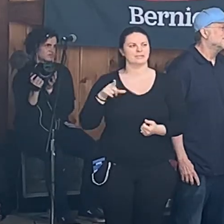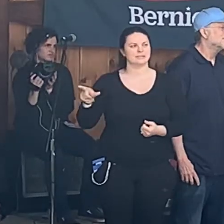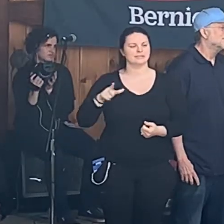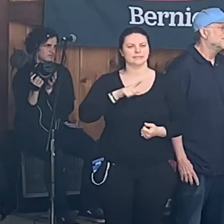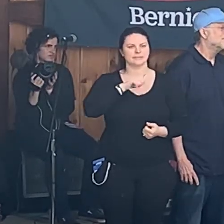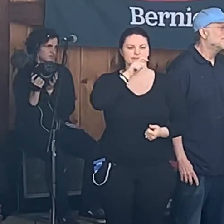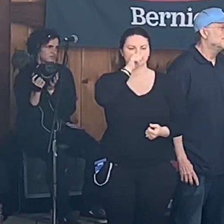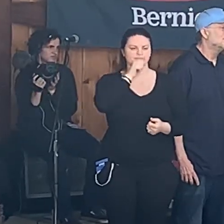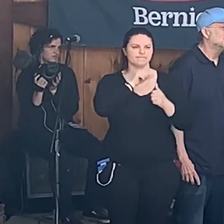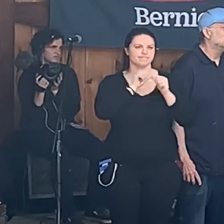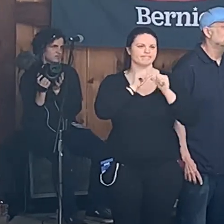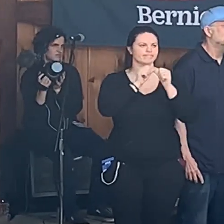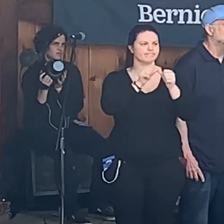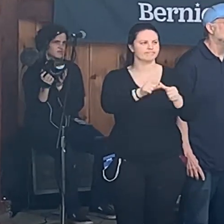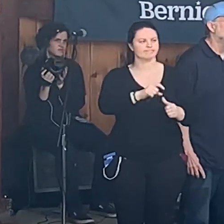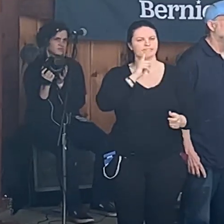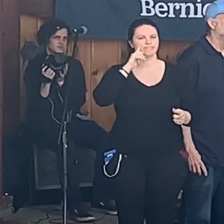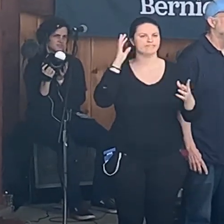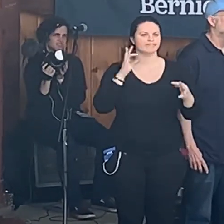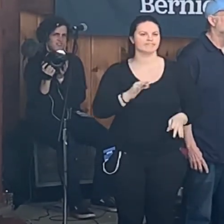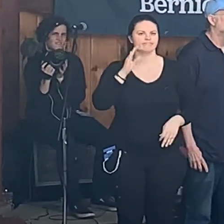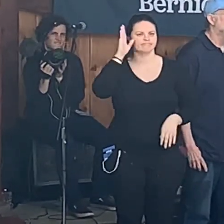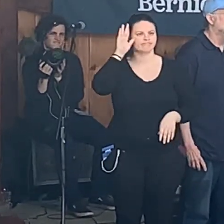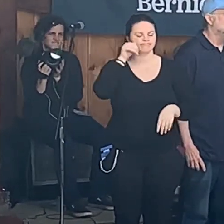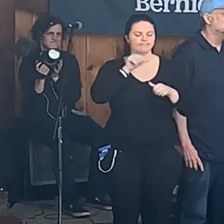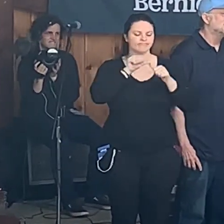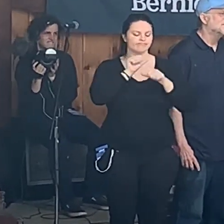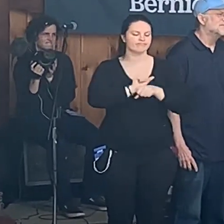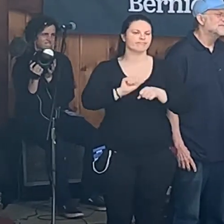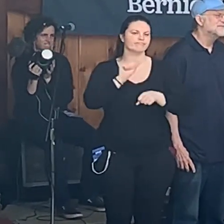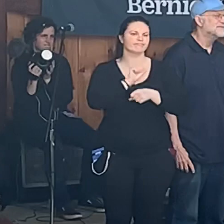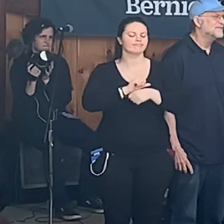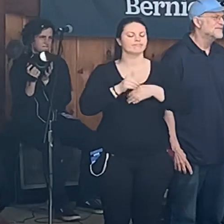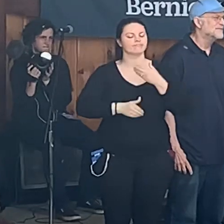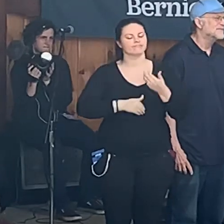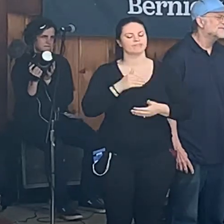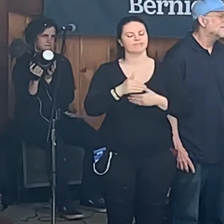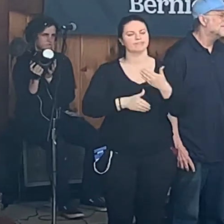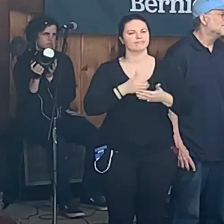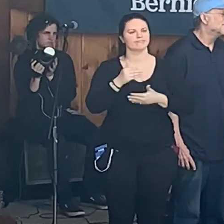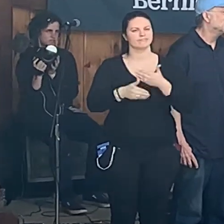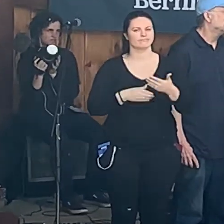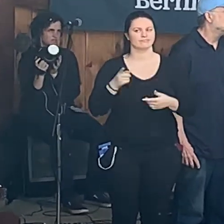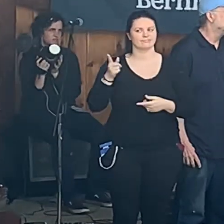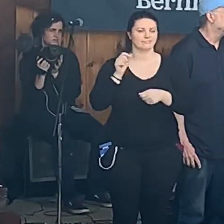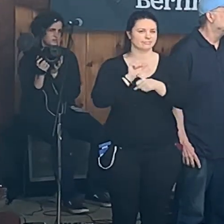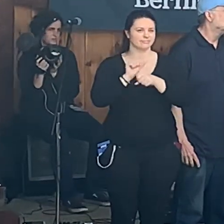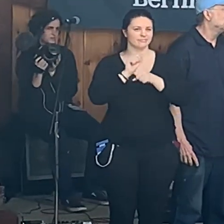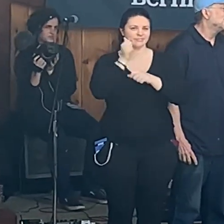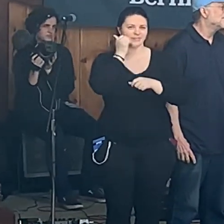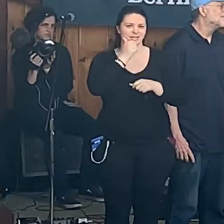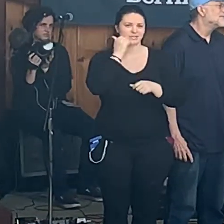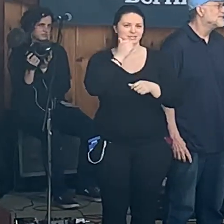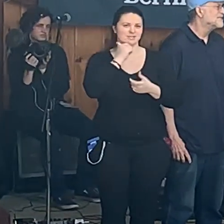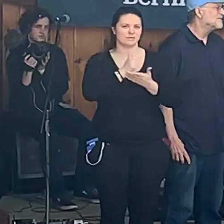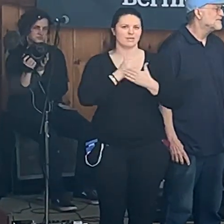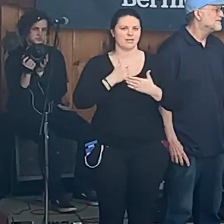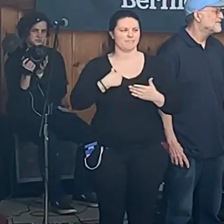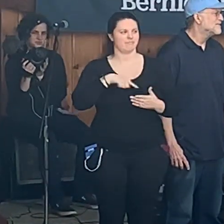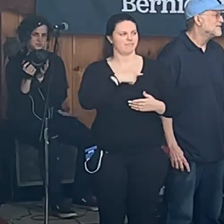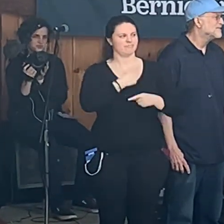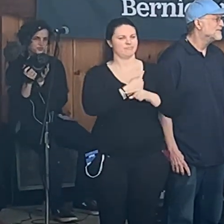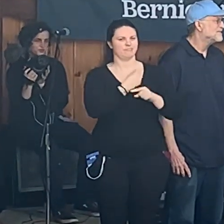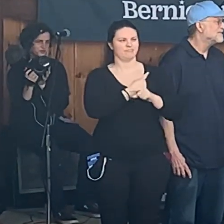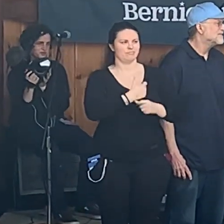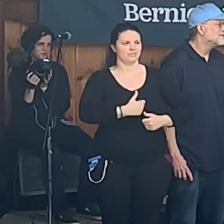determined. For these last four decades, he has worked to improve the lives of regular everyday people and those who